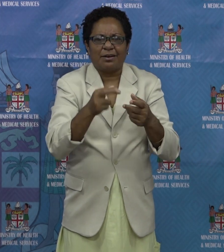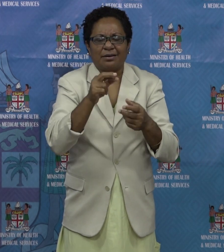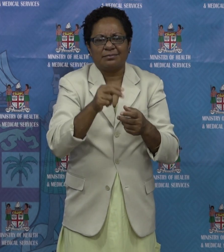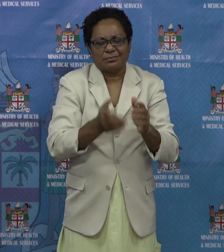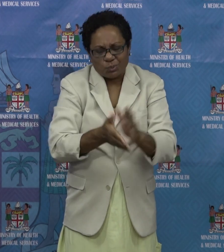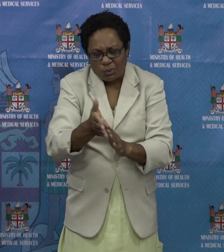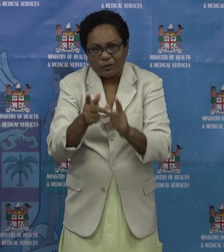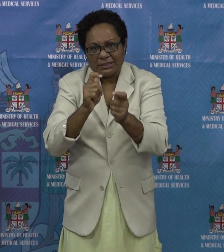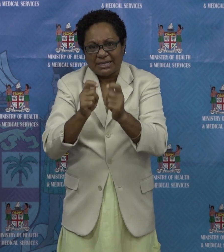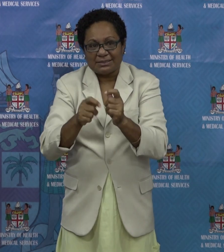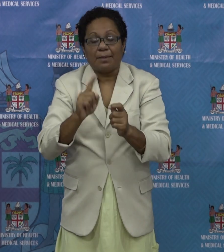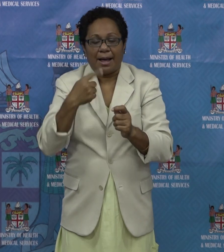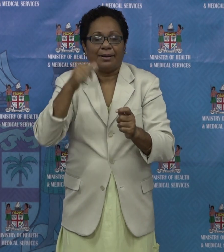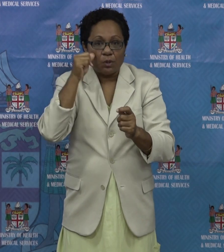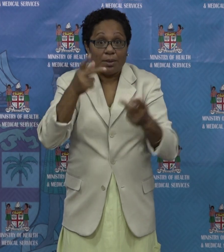cases that we got.